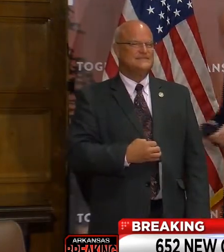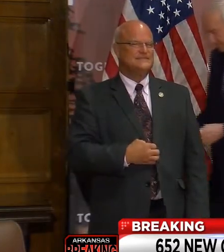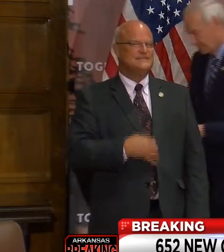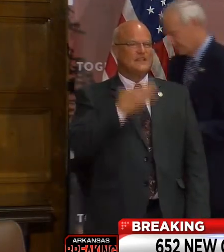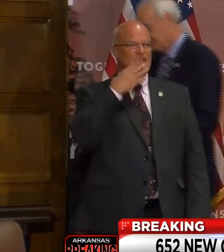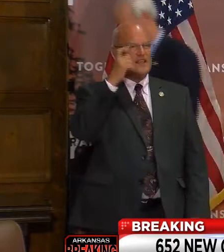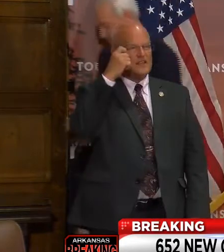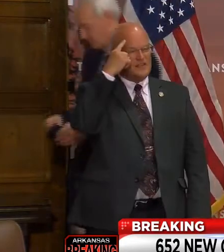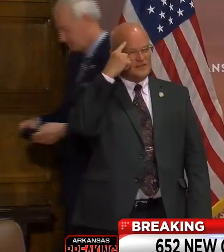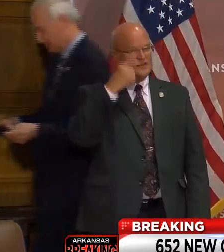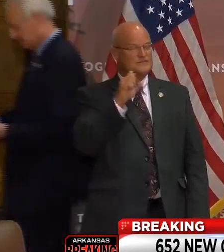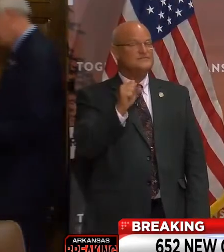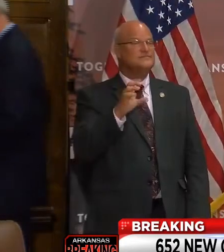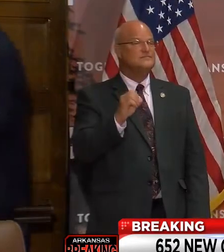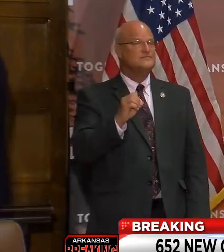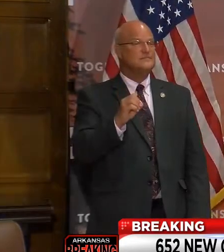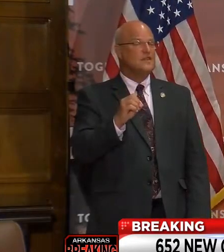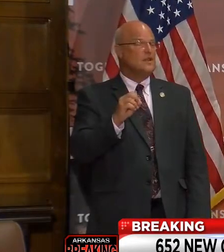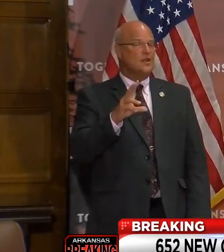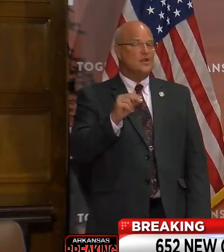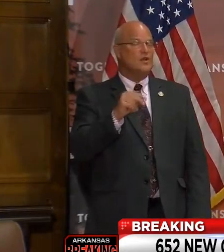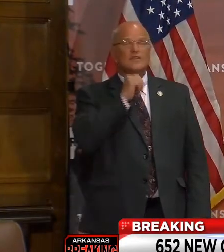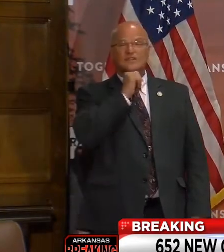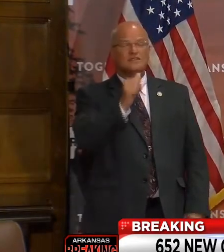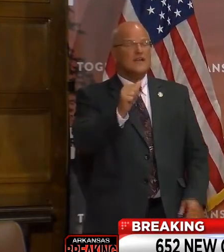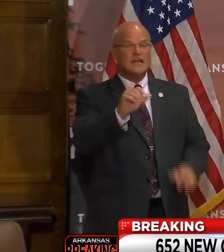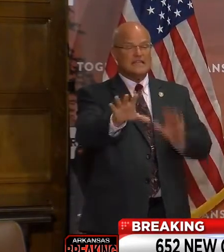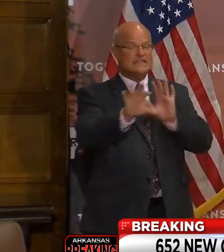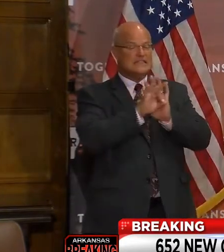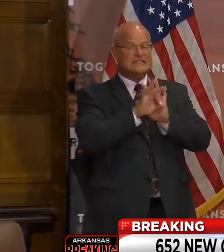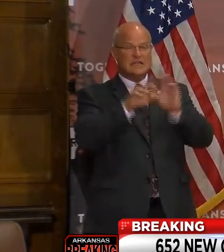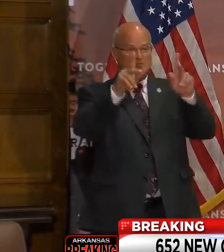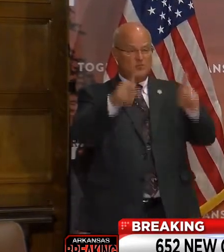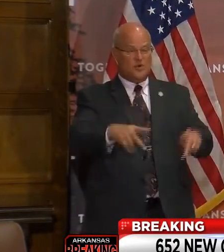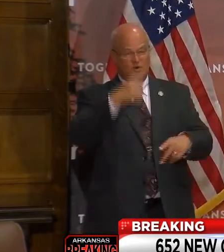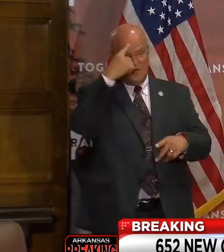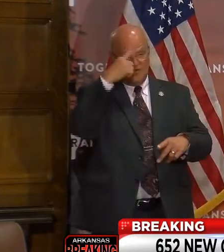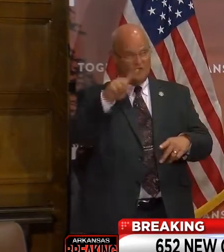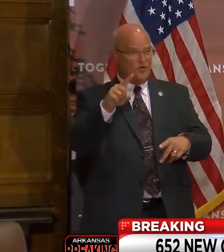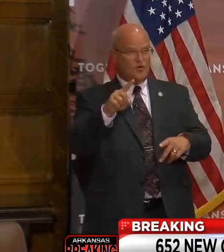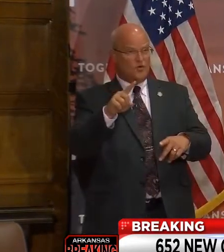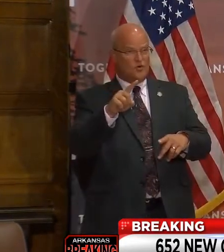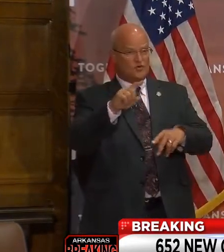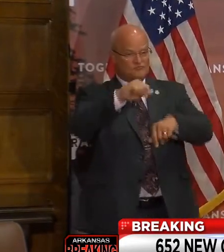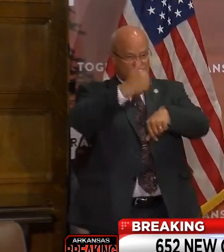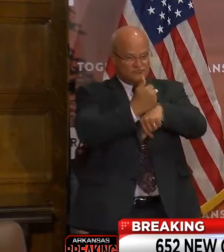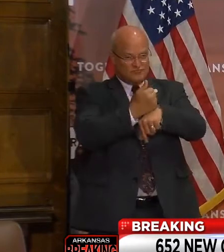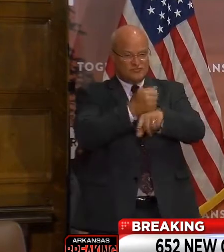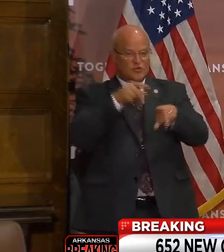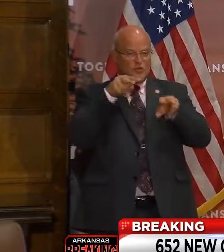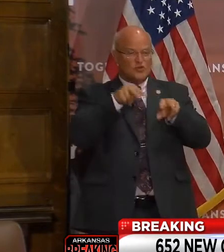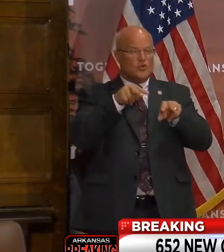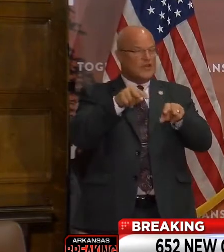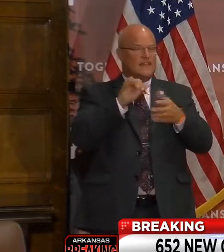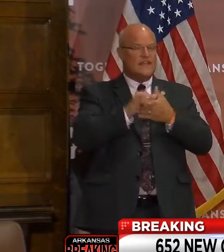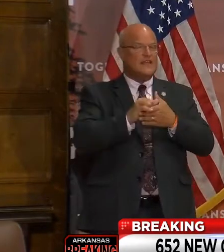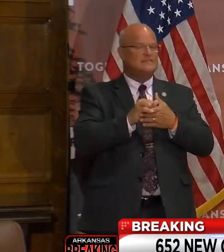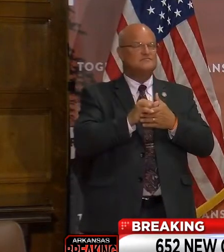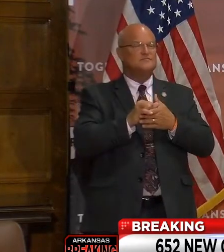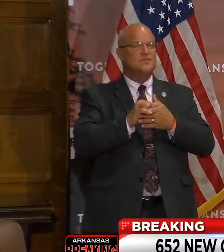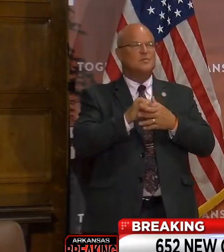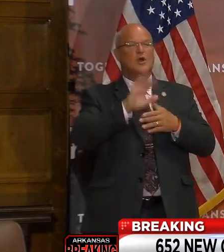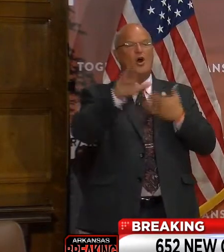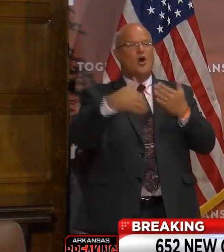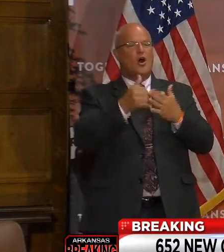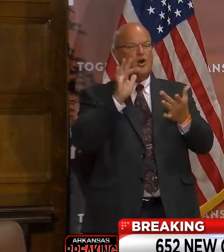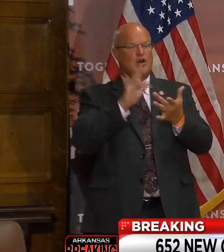Thank you, Governor. So, no, there is not a designated individuals that will be looking at this. They will be within the